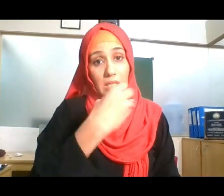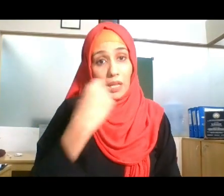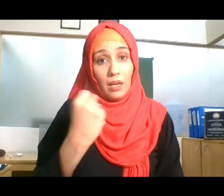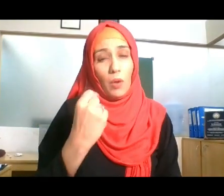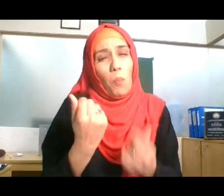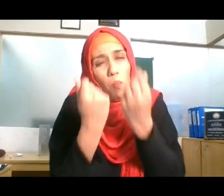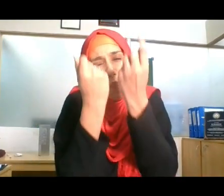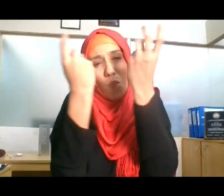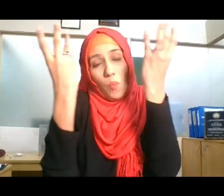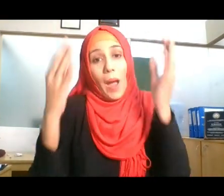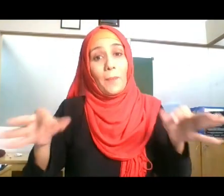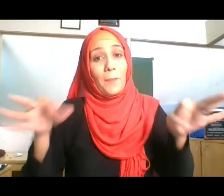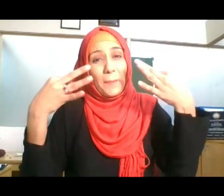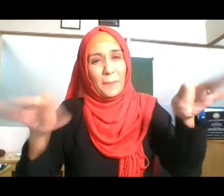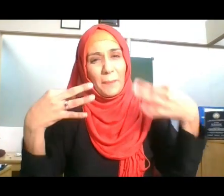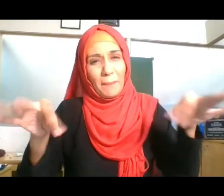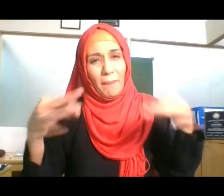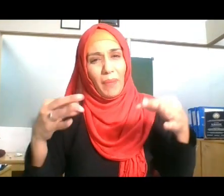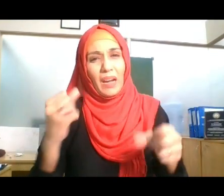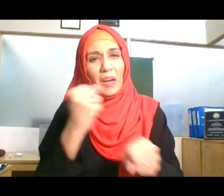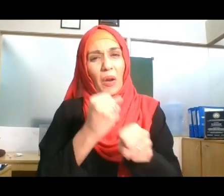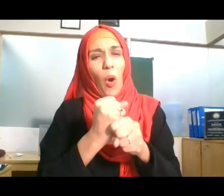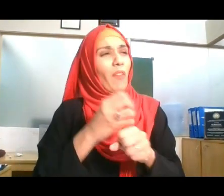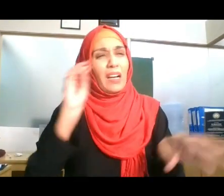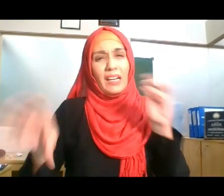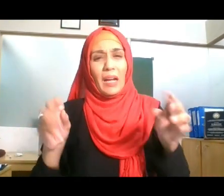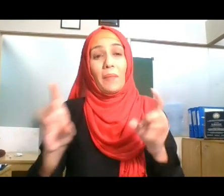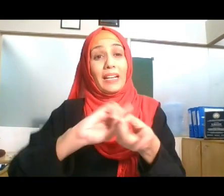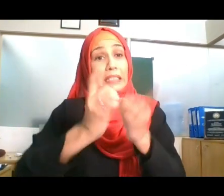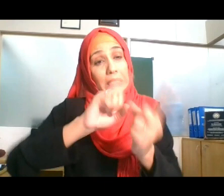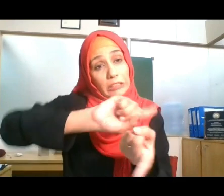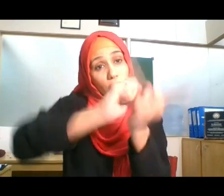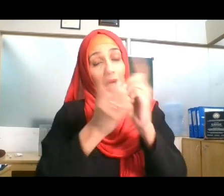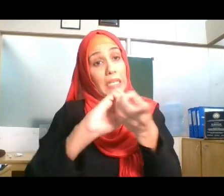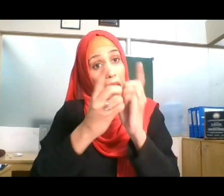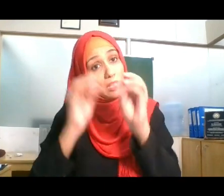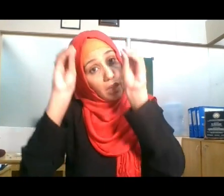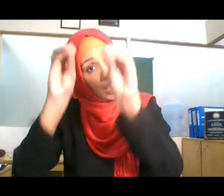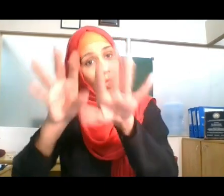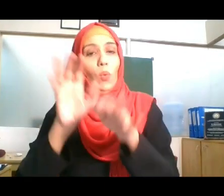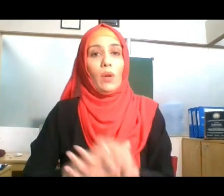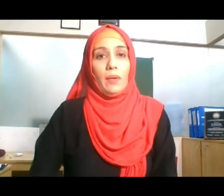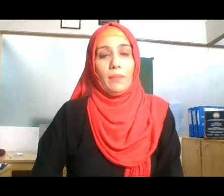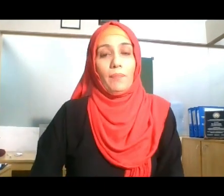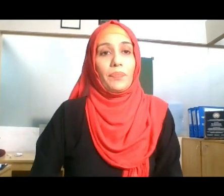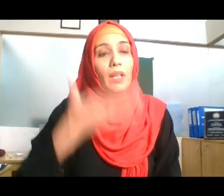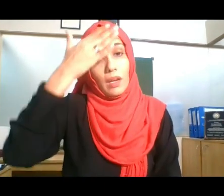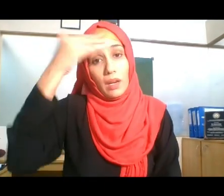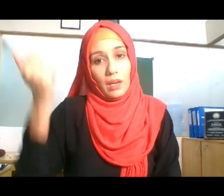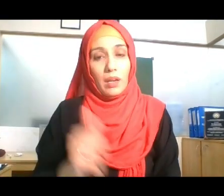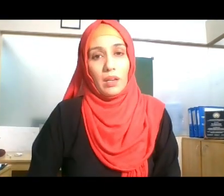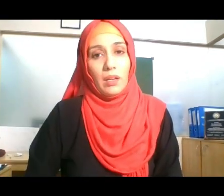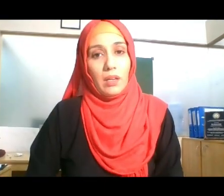tons of paper that is lying around these government offices to be digitized. The other solution that we have